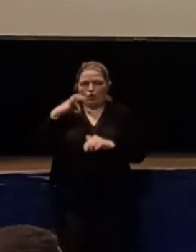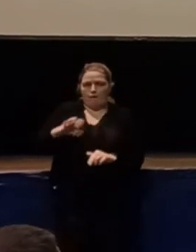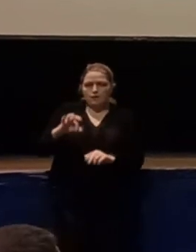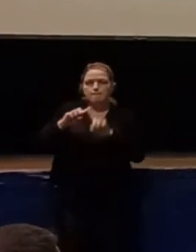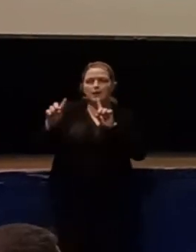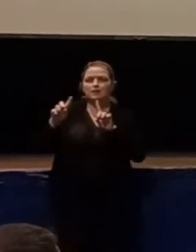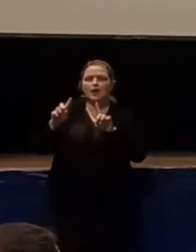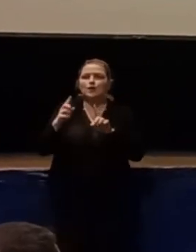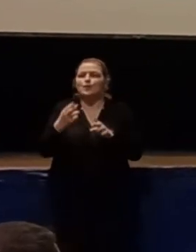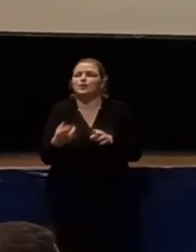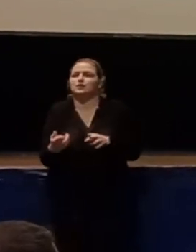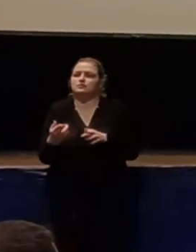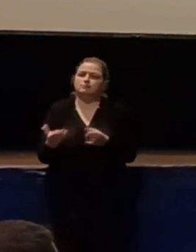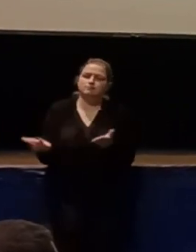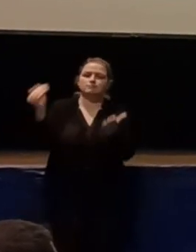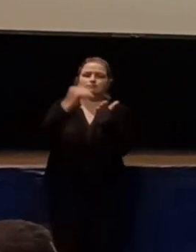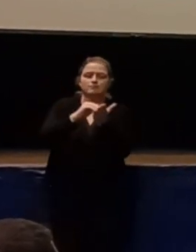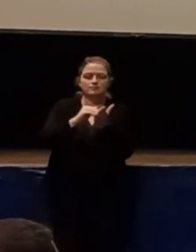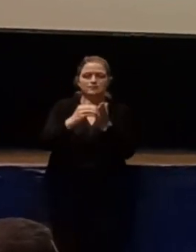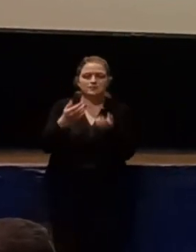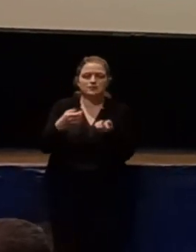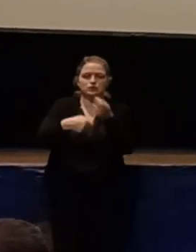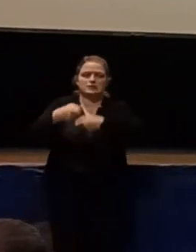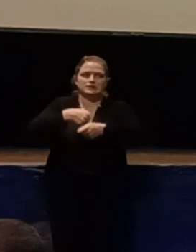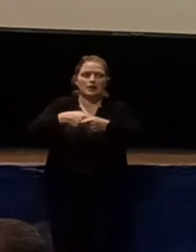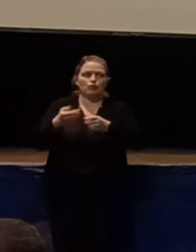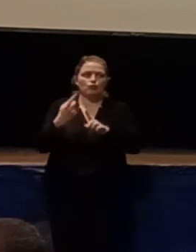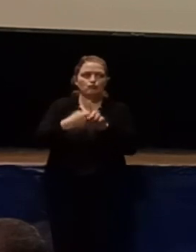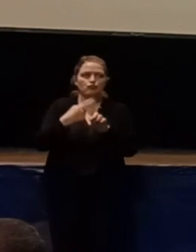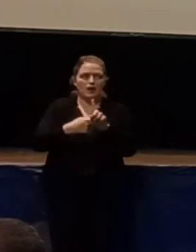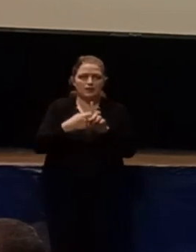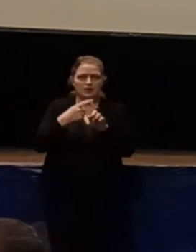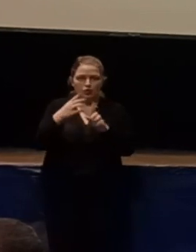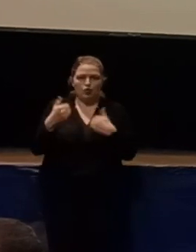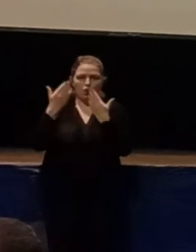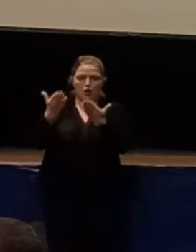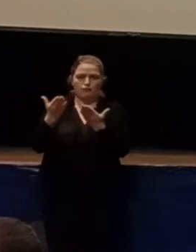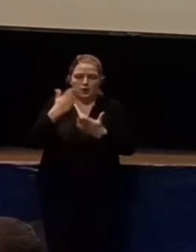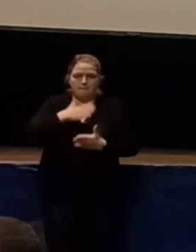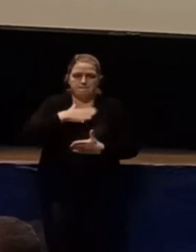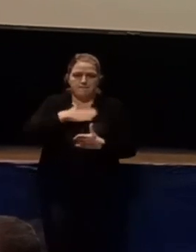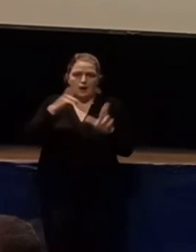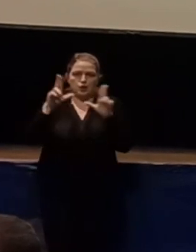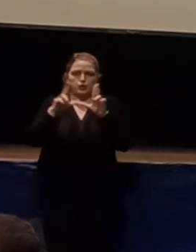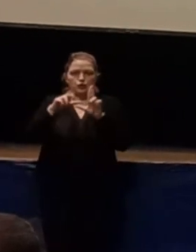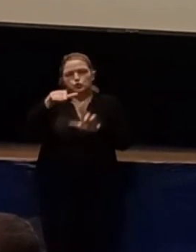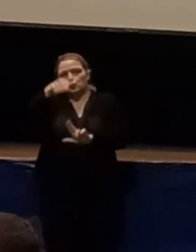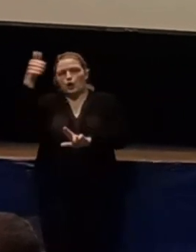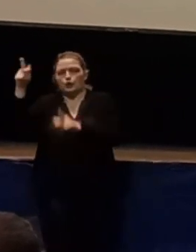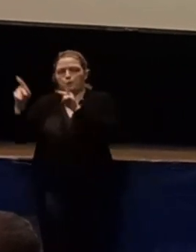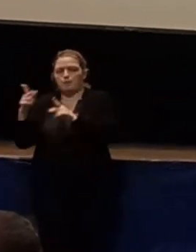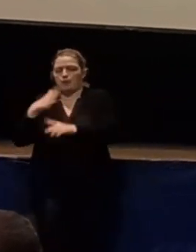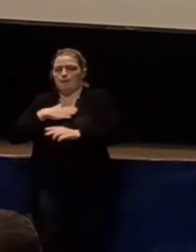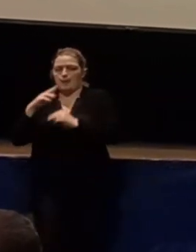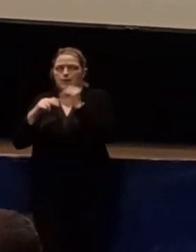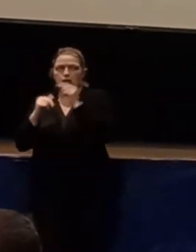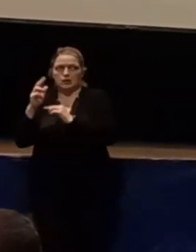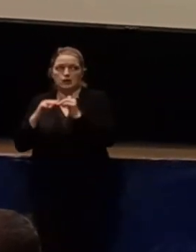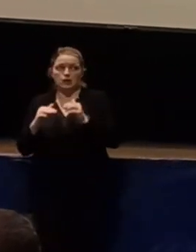were resetting my rent to the same rent that they are providing, that they are offering my unit to other people in my